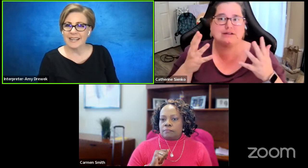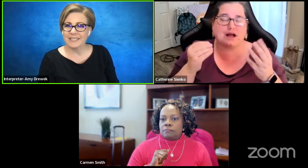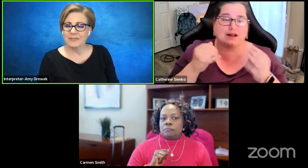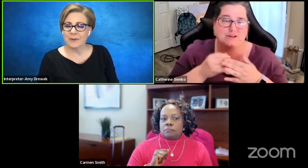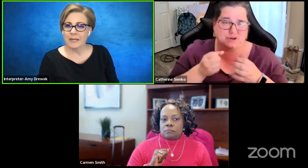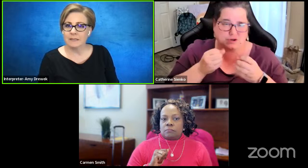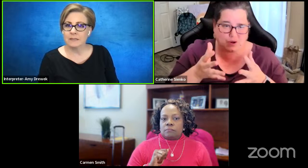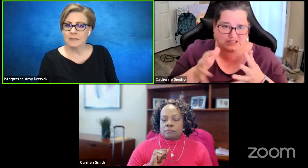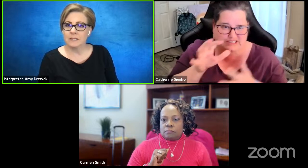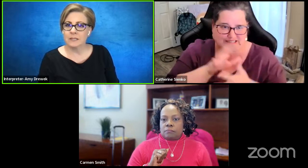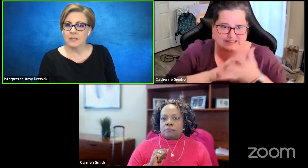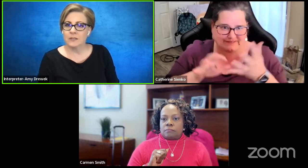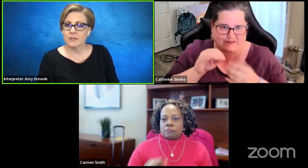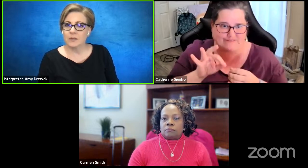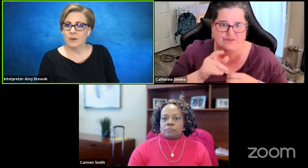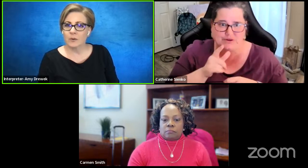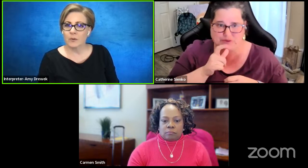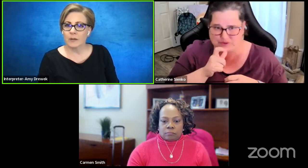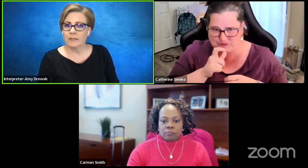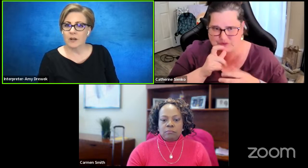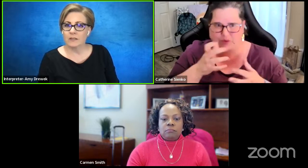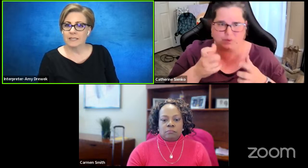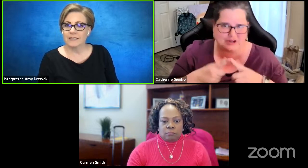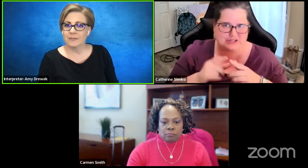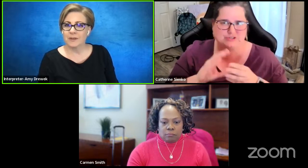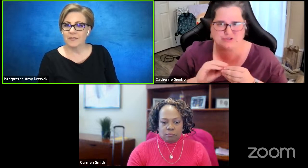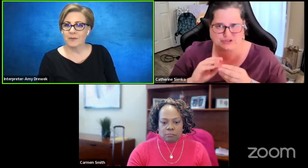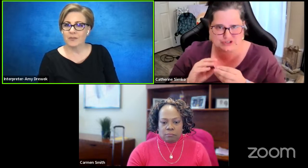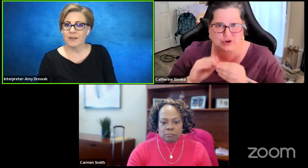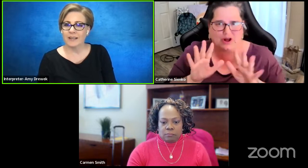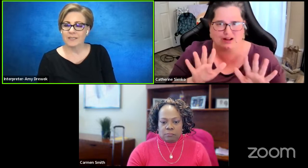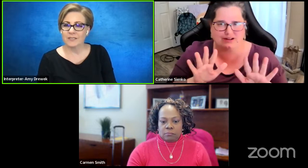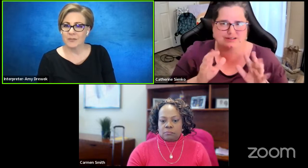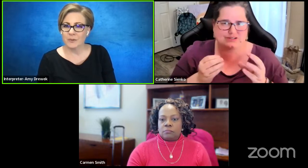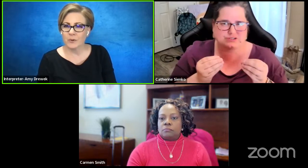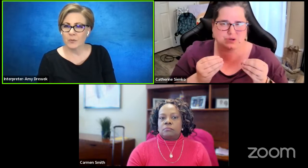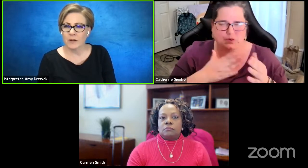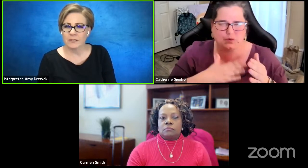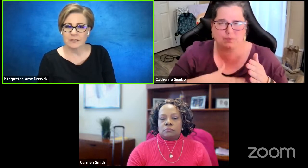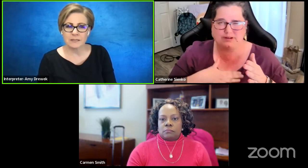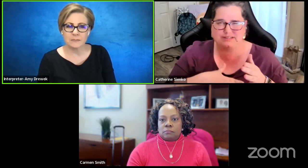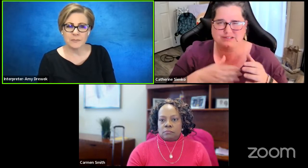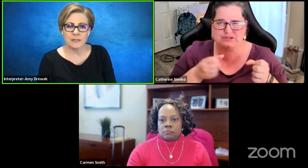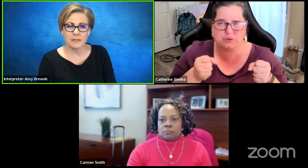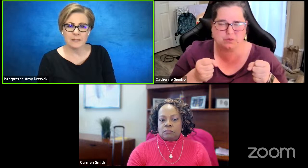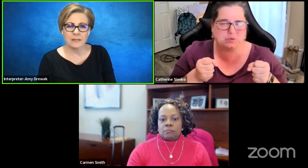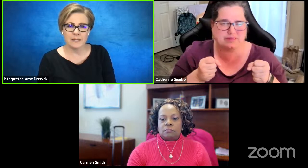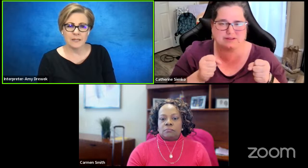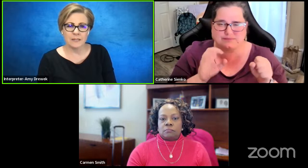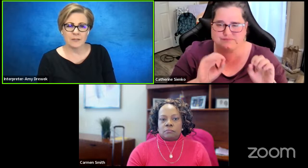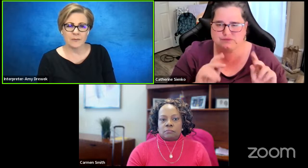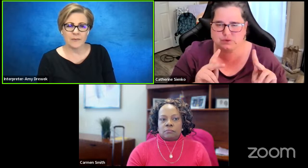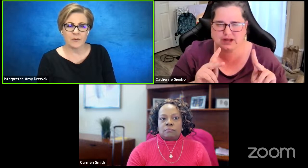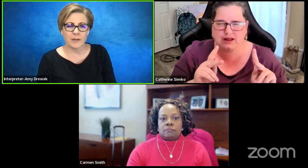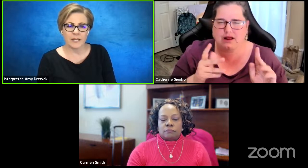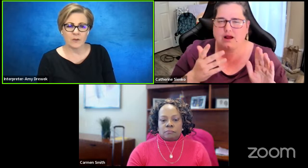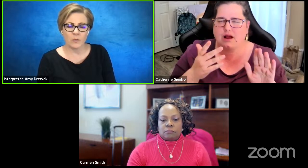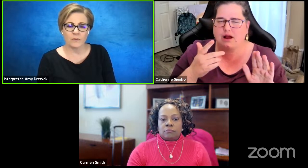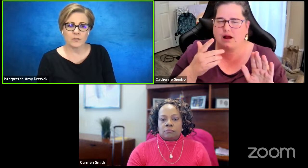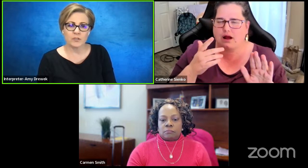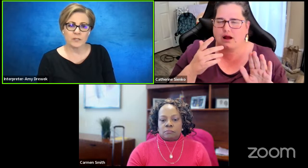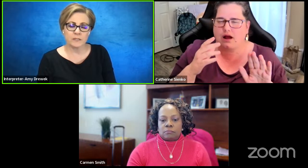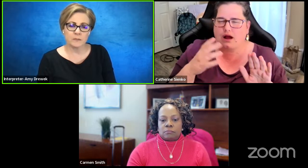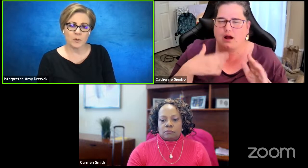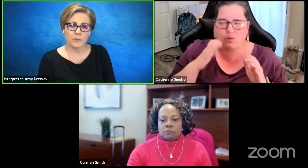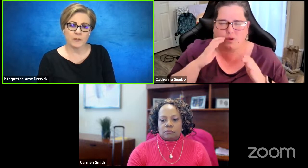I have many hands raised. So it's causing some confusion as to who wants to speak. So if